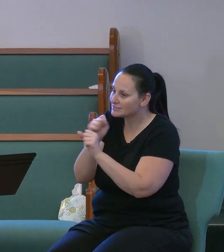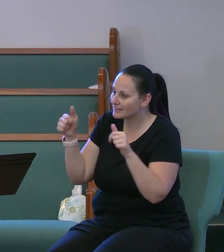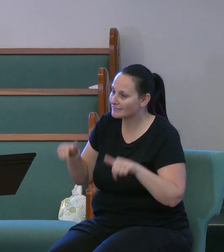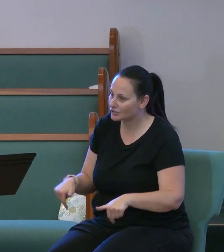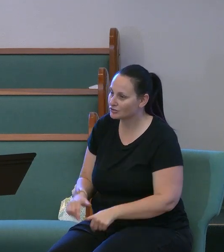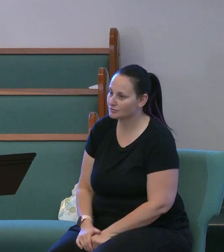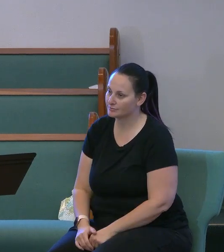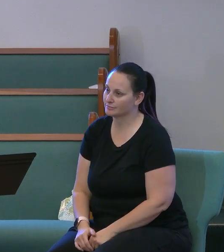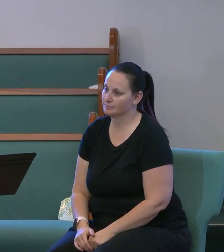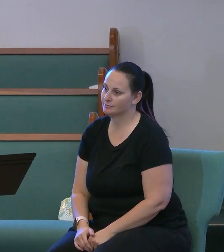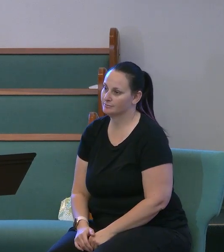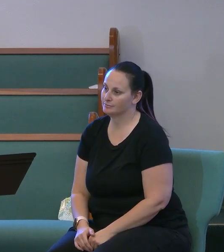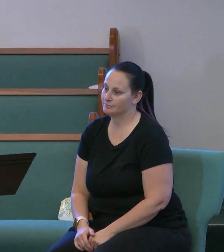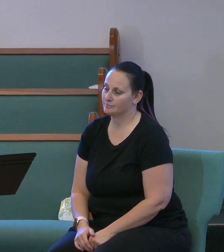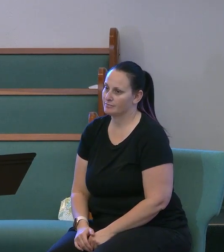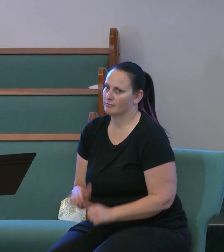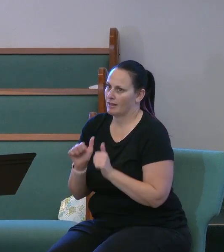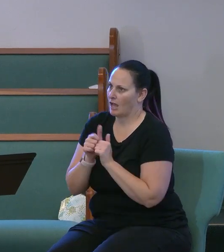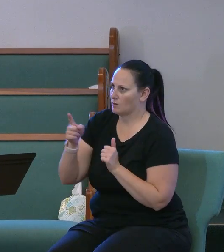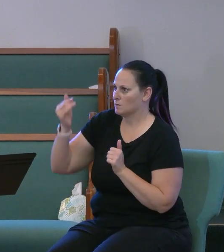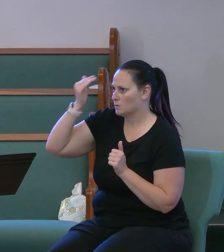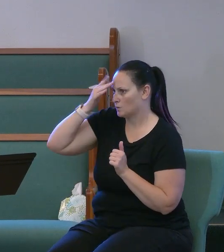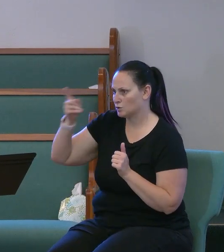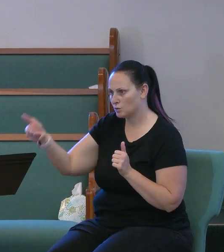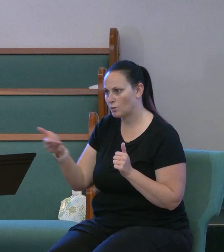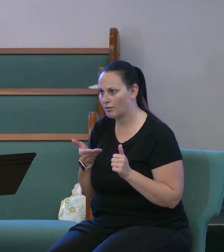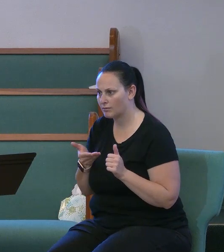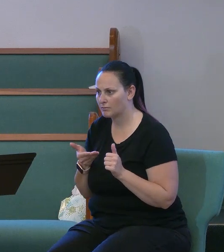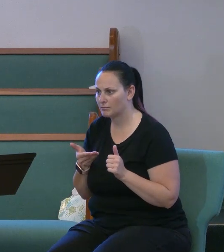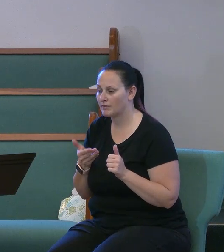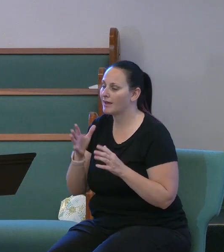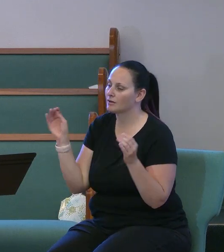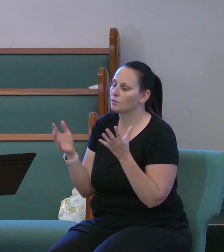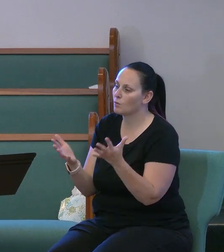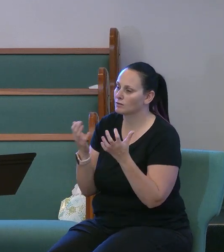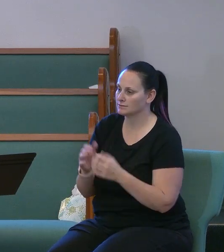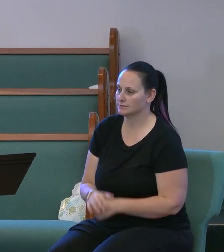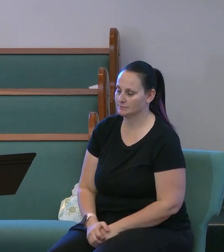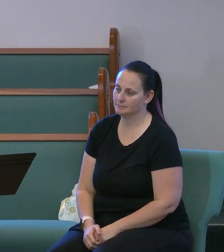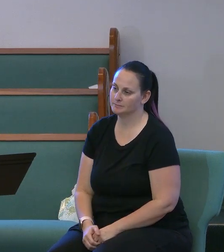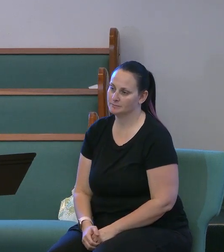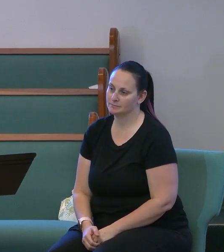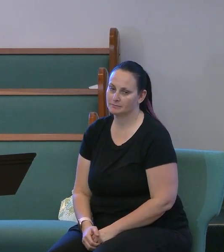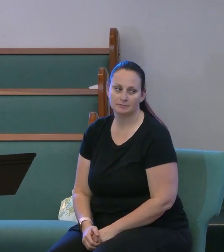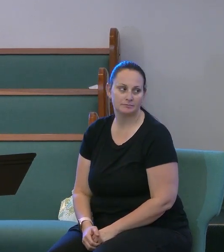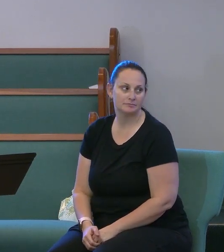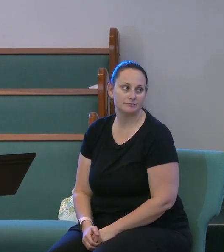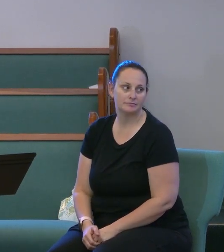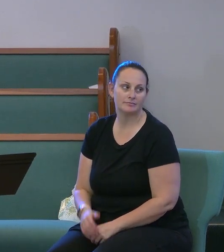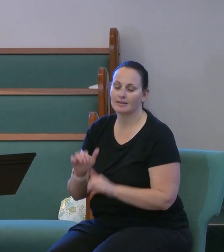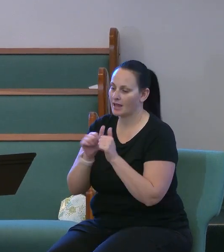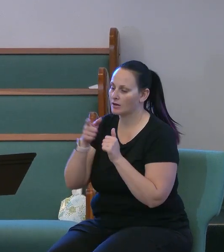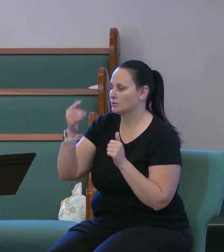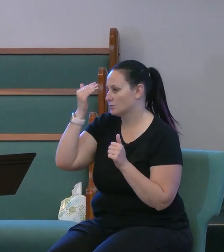here. How do you know that you are welcomed and wanted? How do you know that you